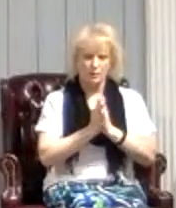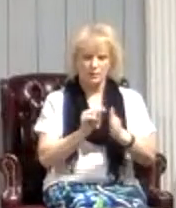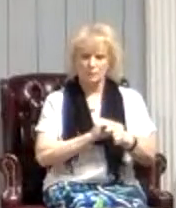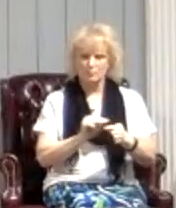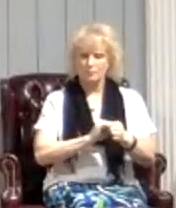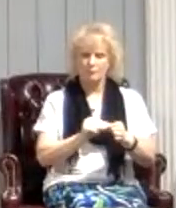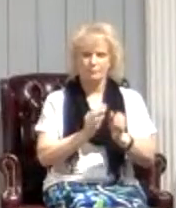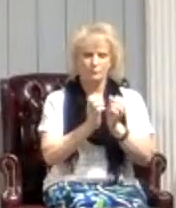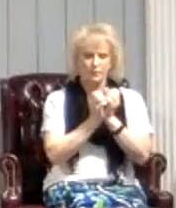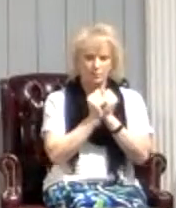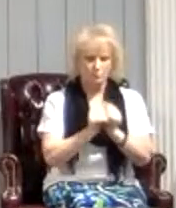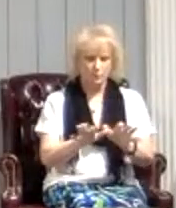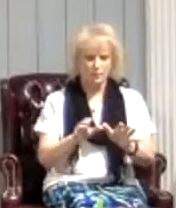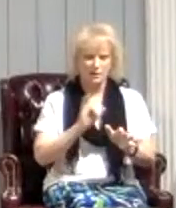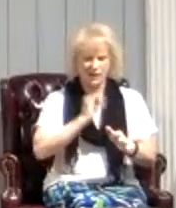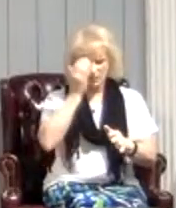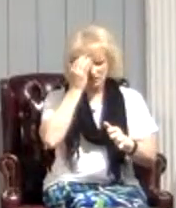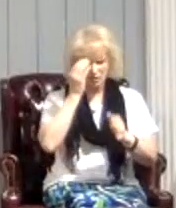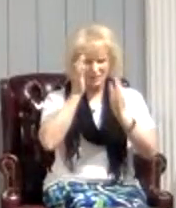And I know, Heavenly Father,